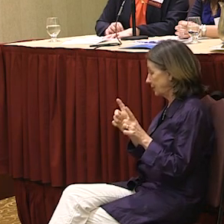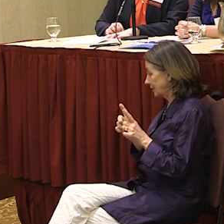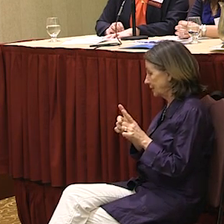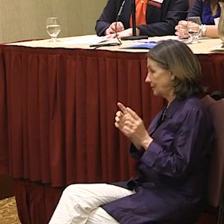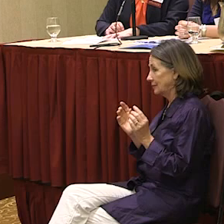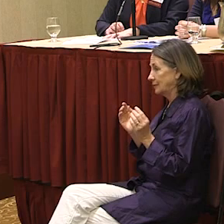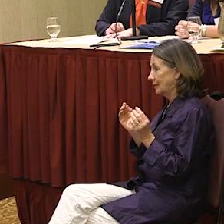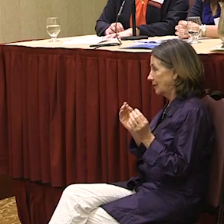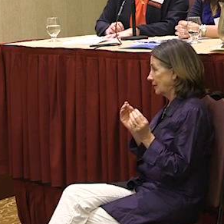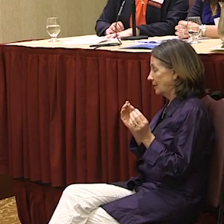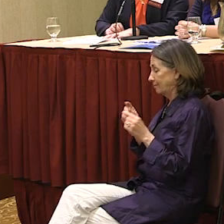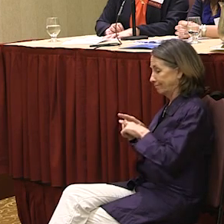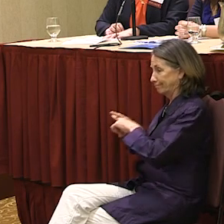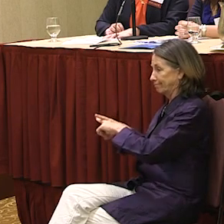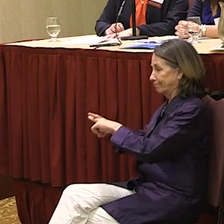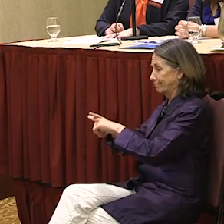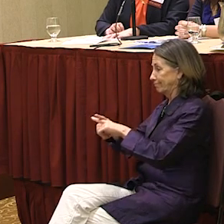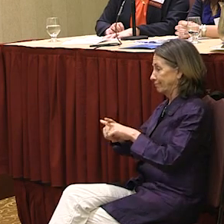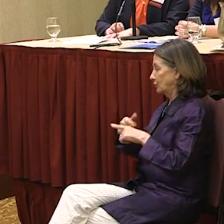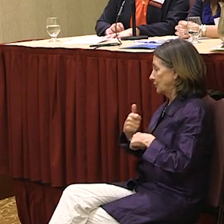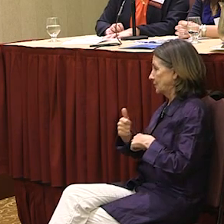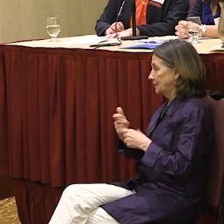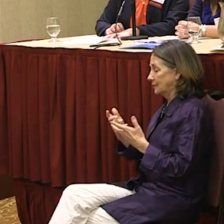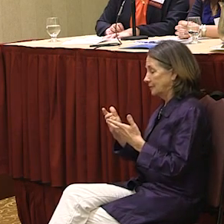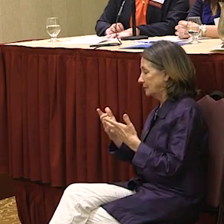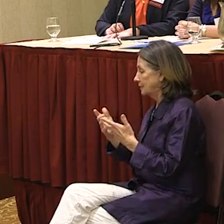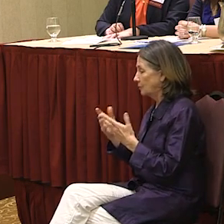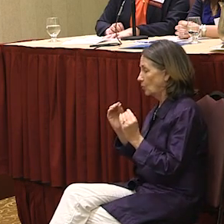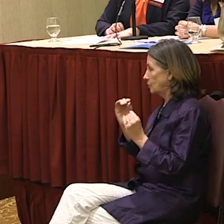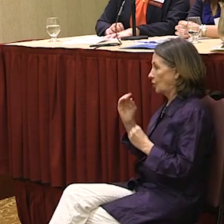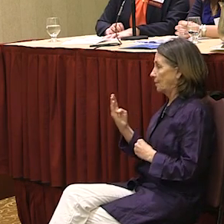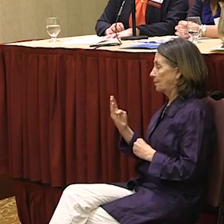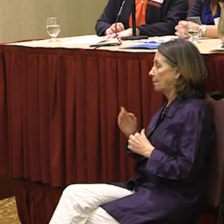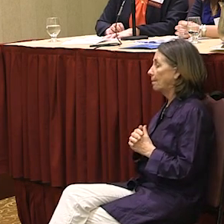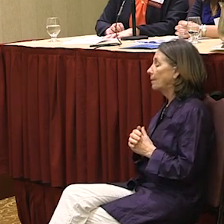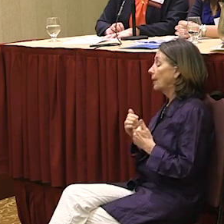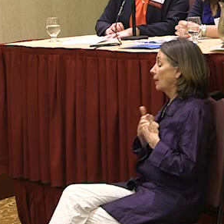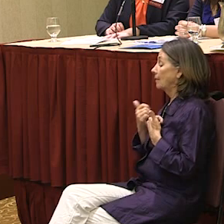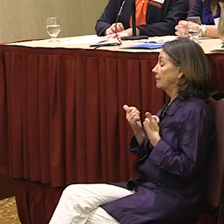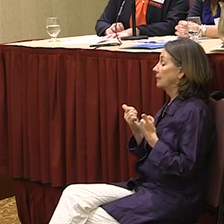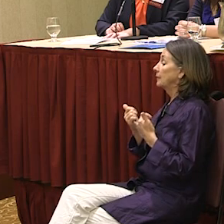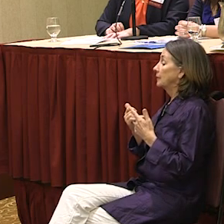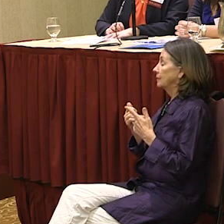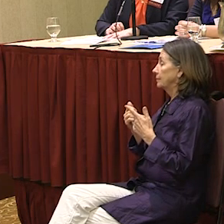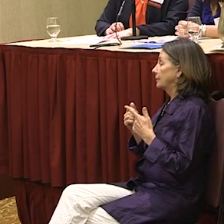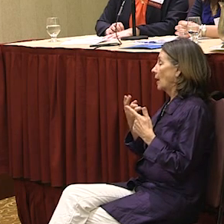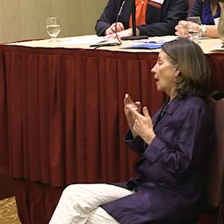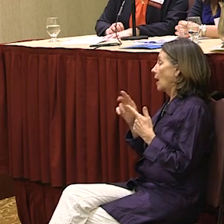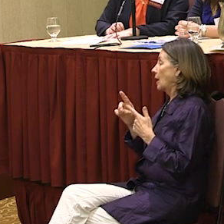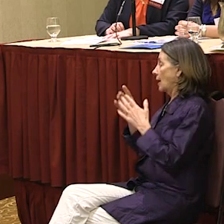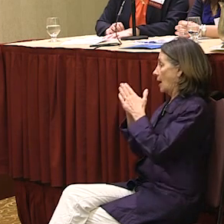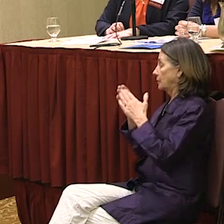has to rely on someone for transportation. She doesn't have a job. She lives in subsidized housing with her